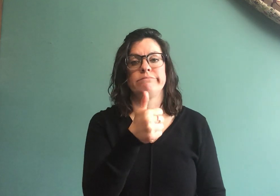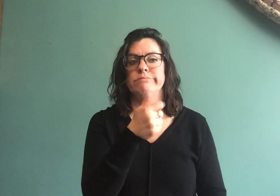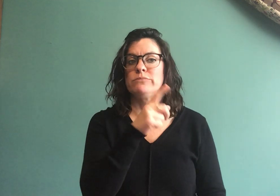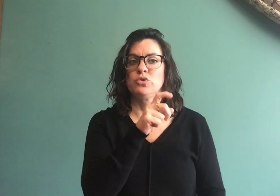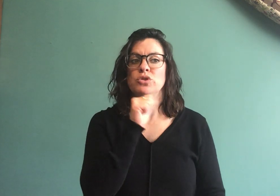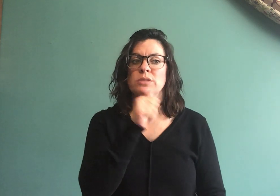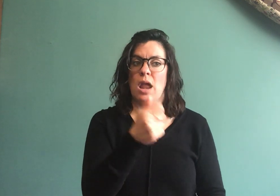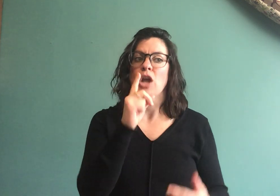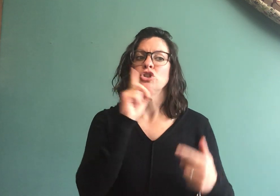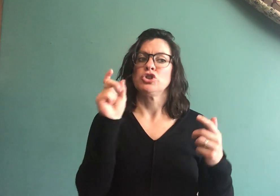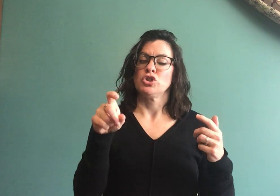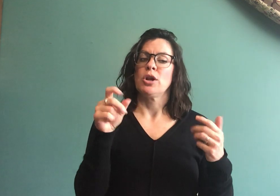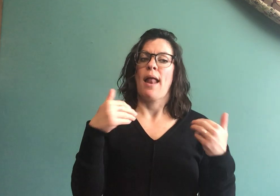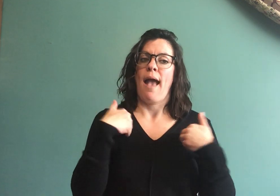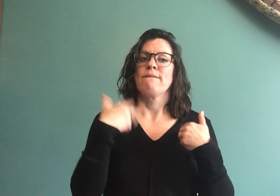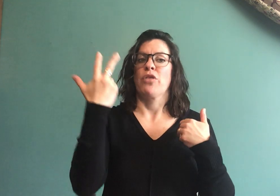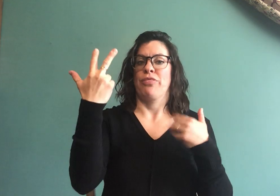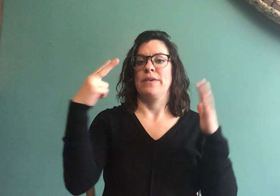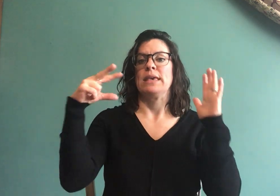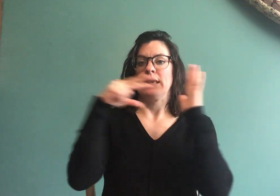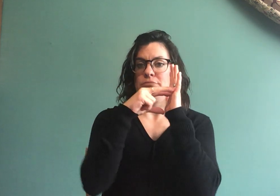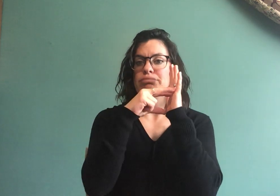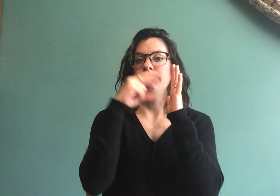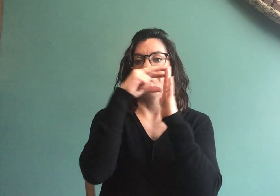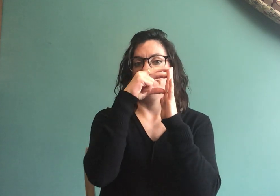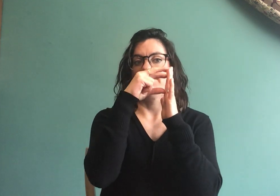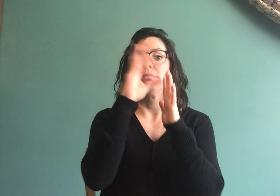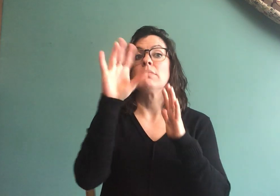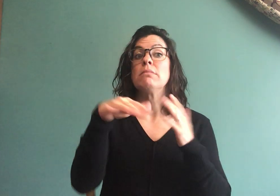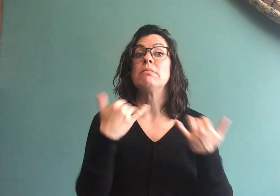3-prong plug, what do I do? Cut it off?